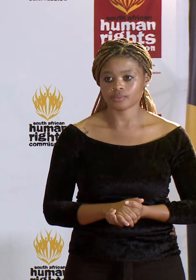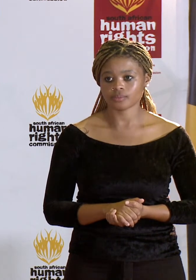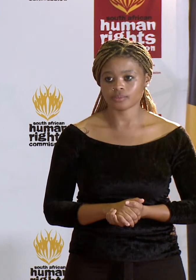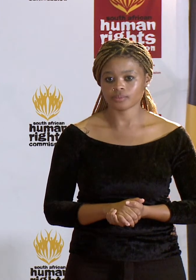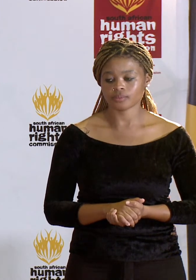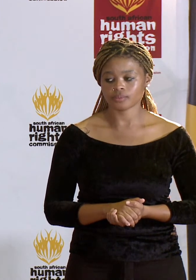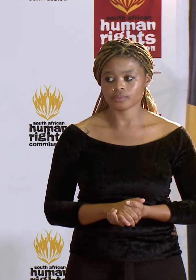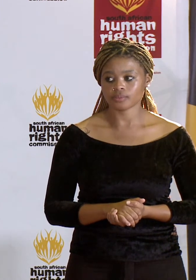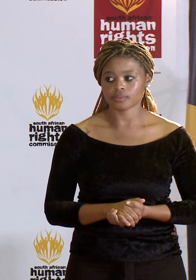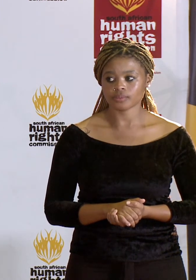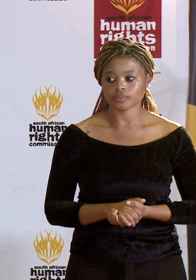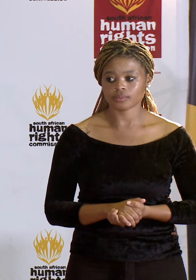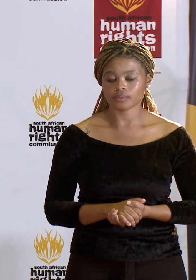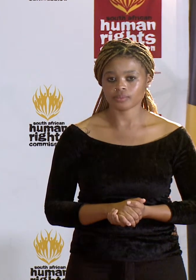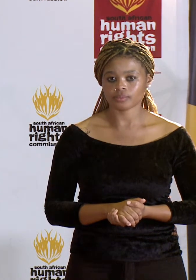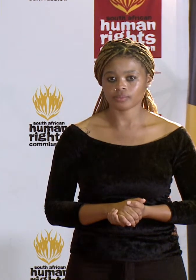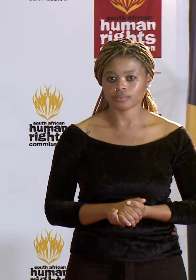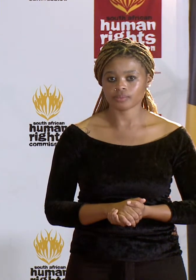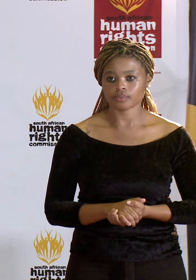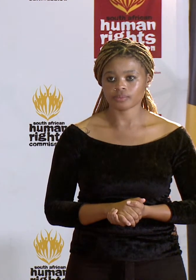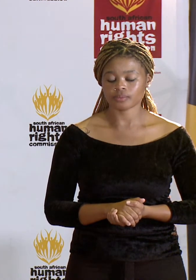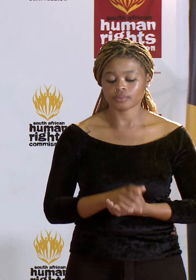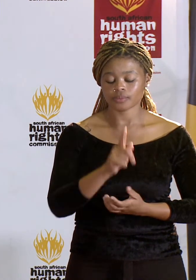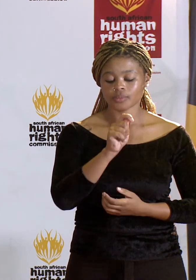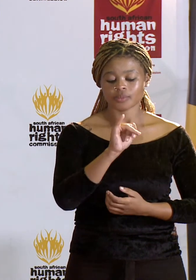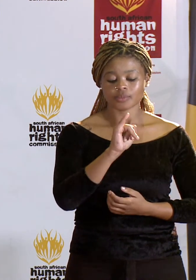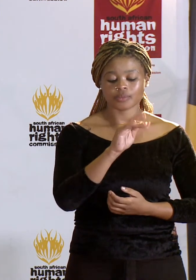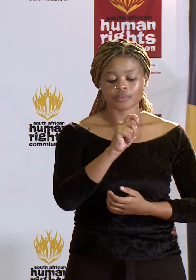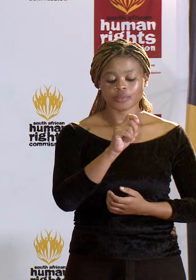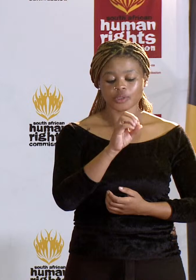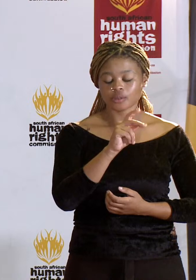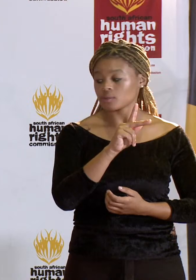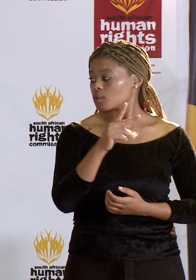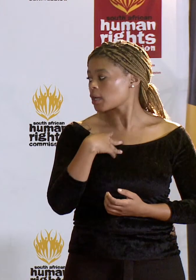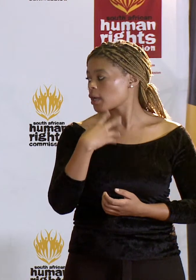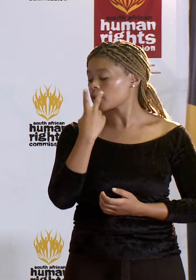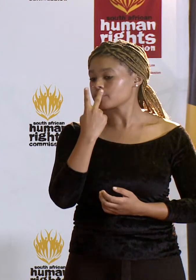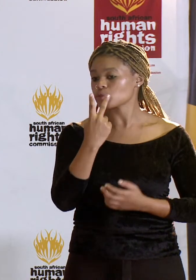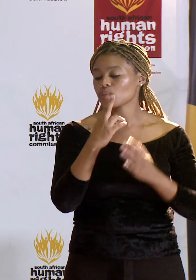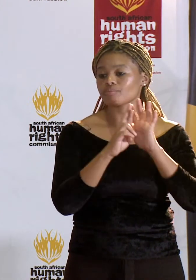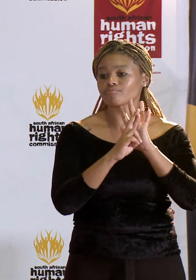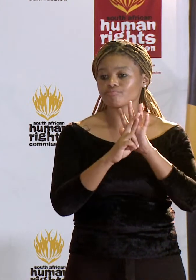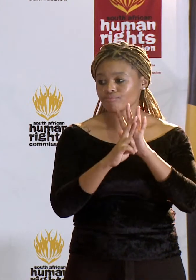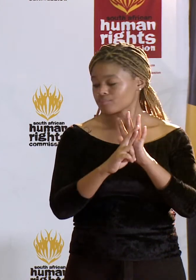Okay, so in terms of TikTok, we have two representatives. We have